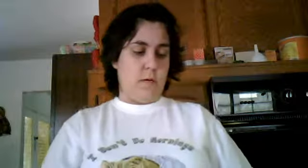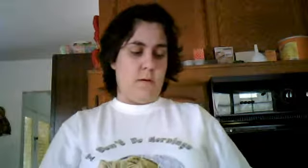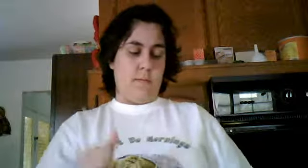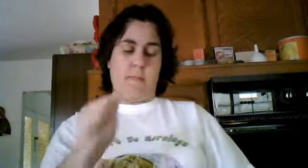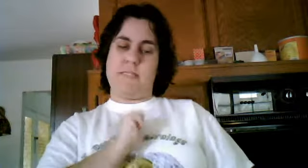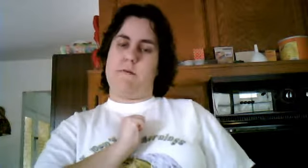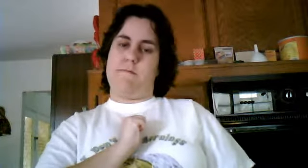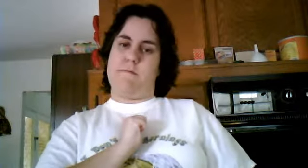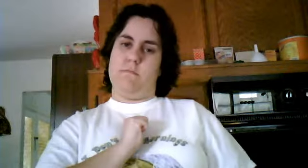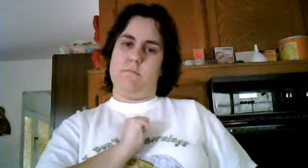Myself.